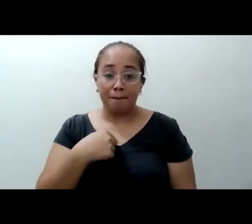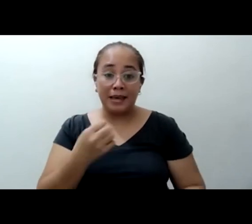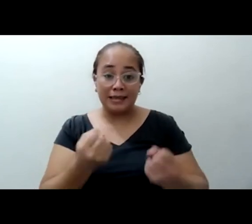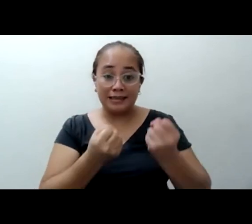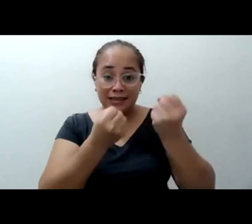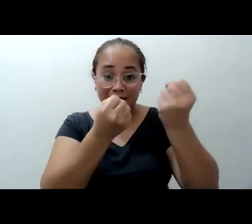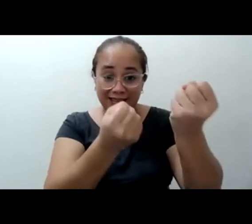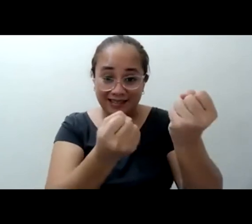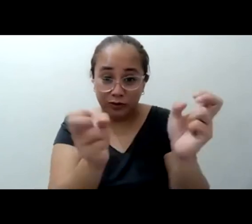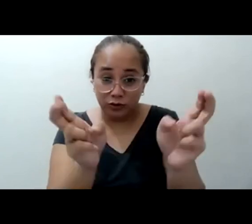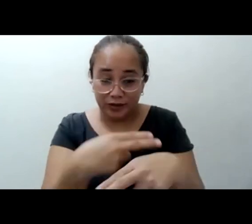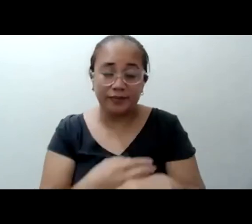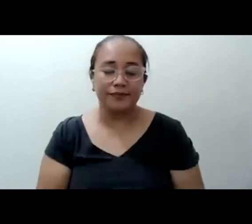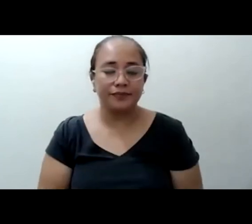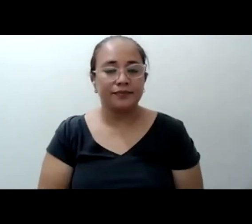quickly.